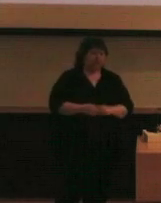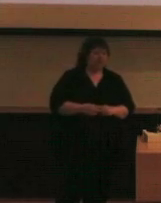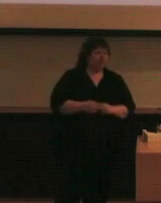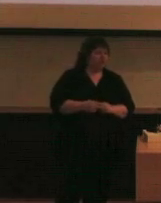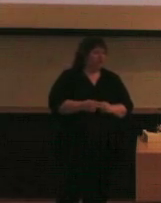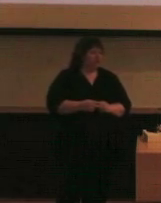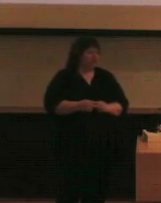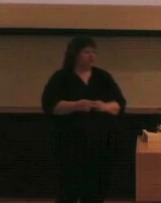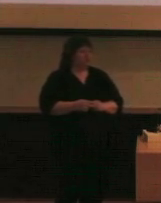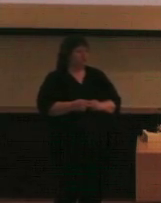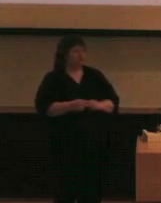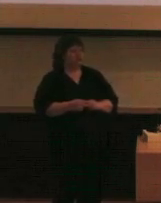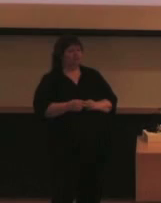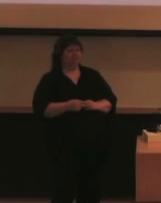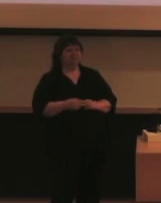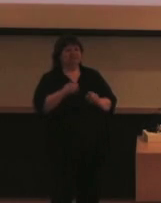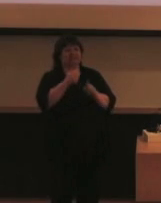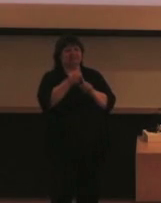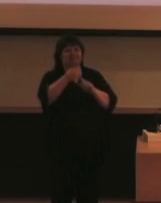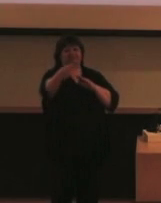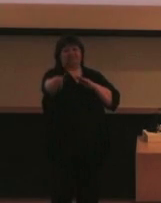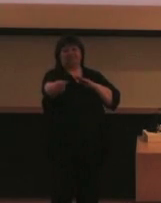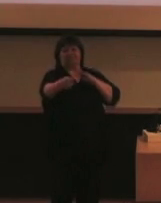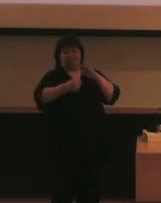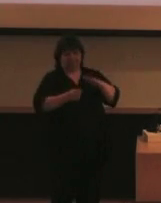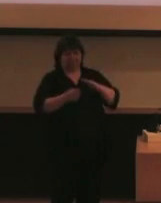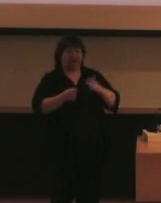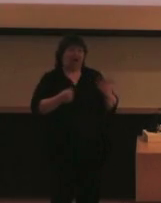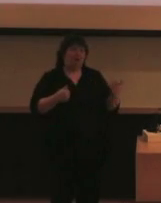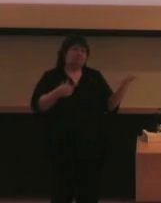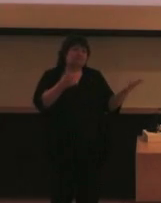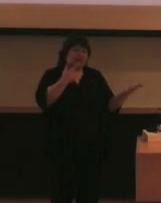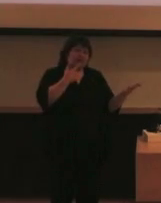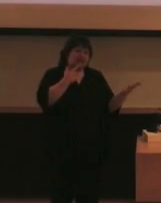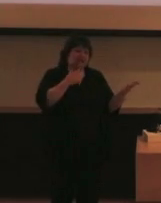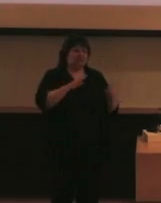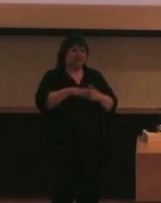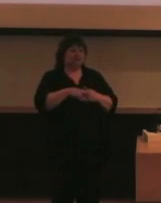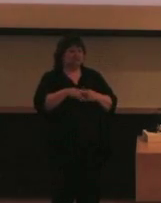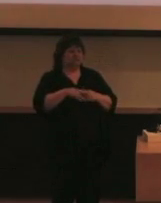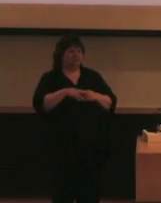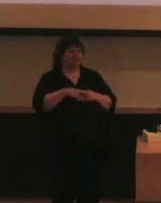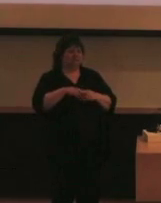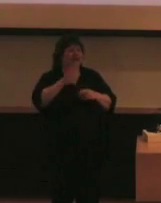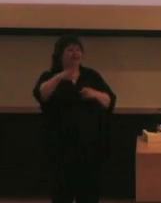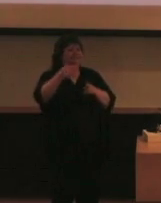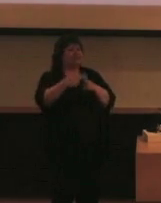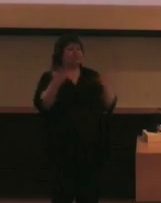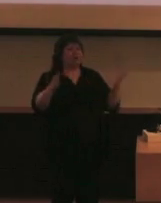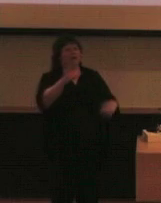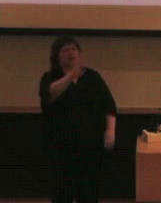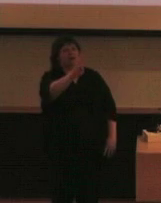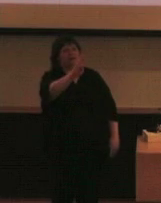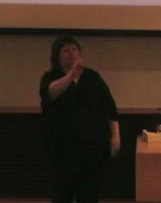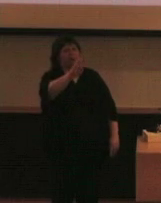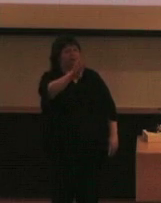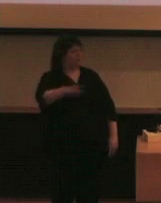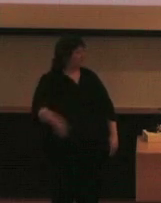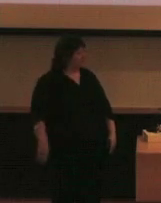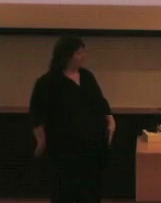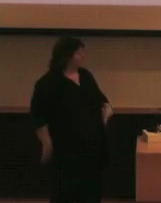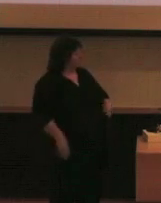had. He came to us. Let's say I'm just going to use his. Let's say his name is Bob and his sign name